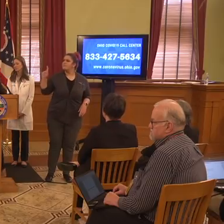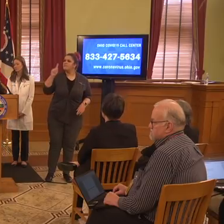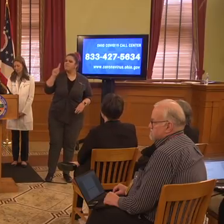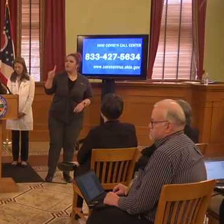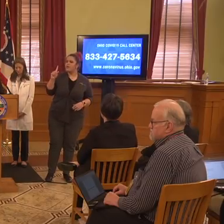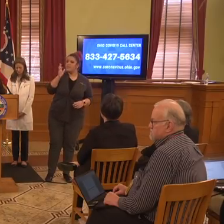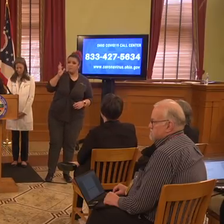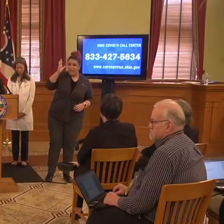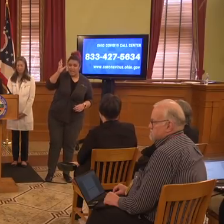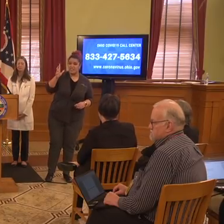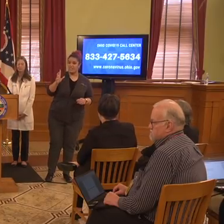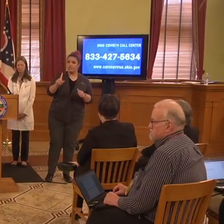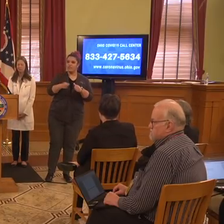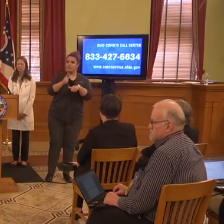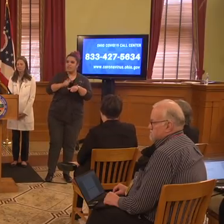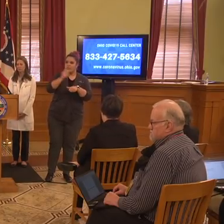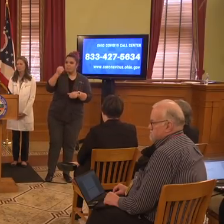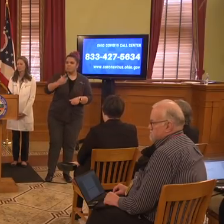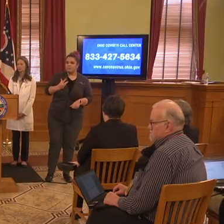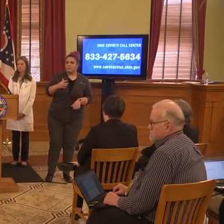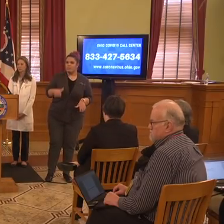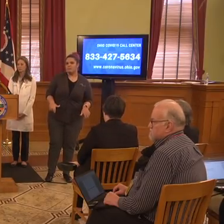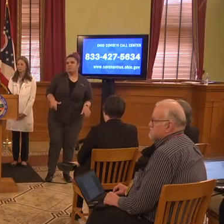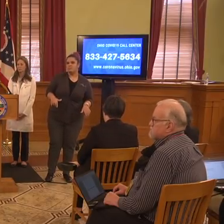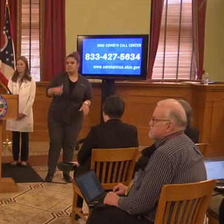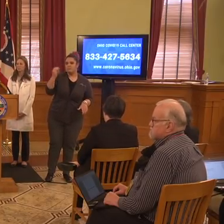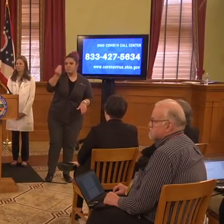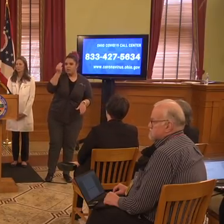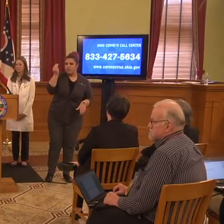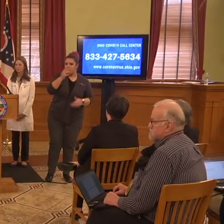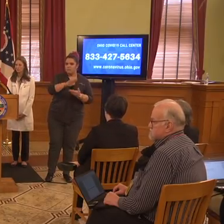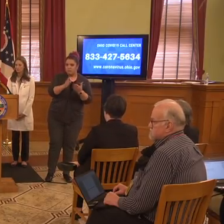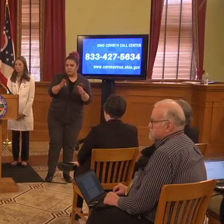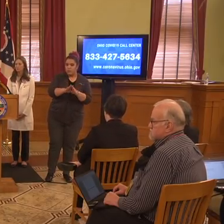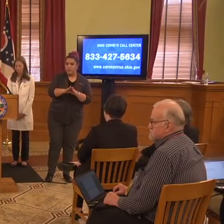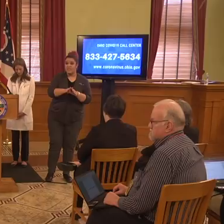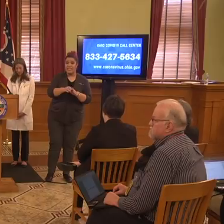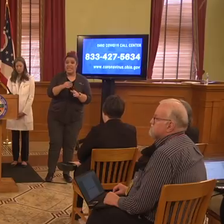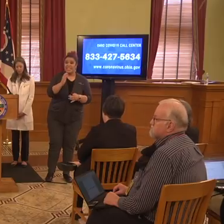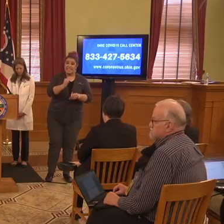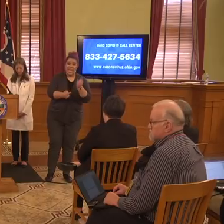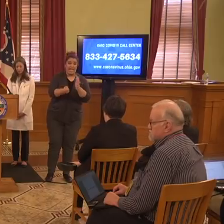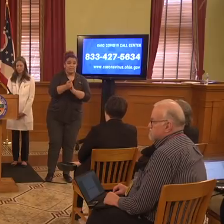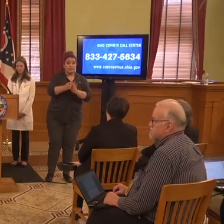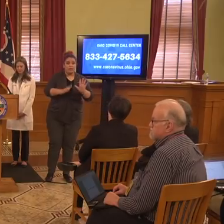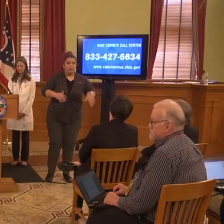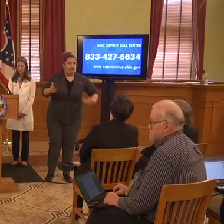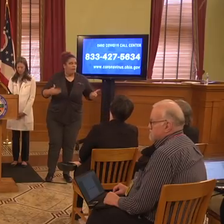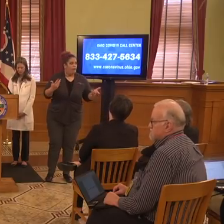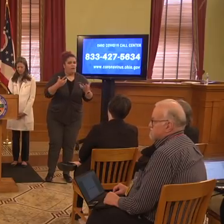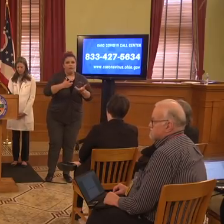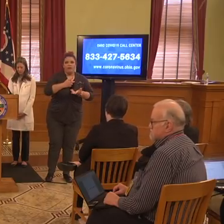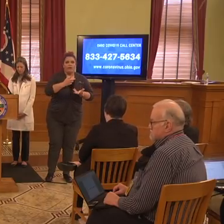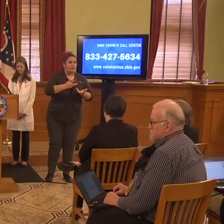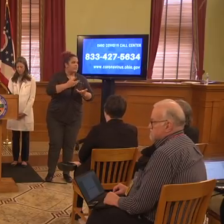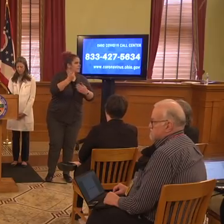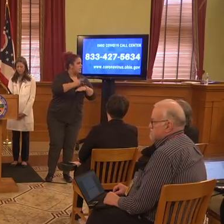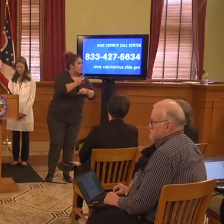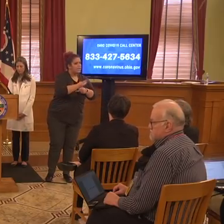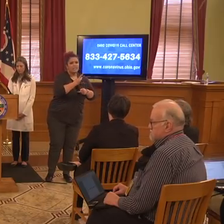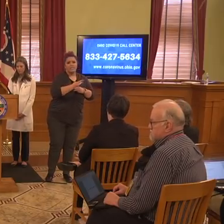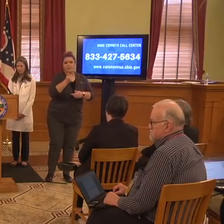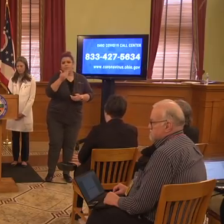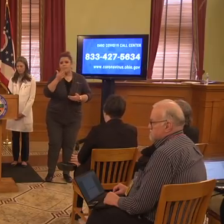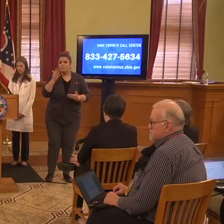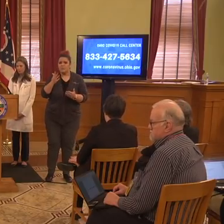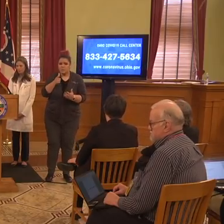this for the first time, the school will close at the end of Monday. They're going to be scrambling for daycare, scrambling for babysitters and so forth.